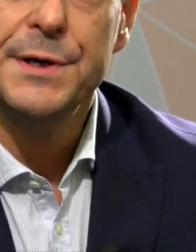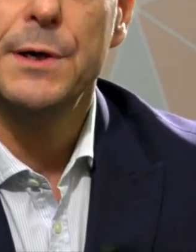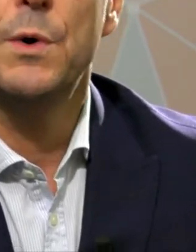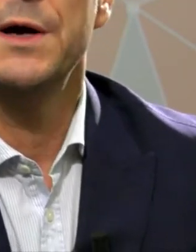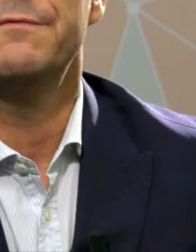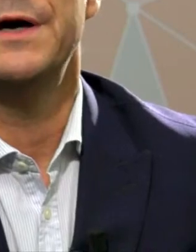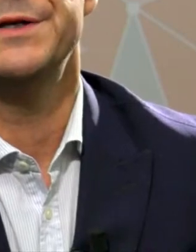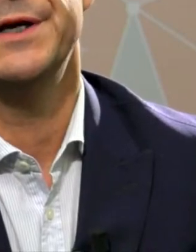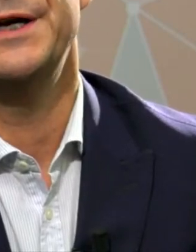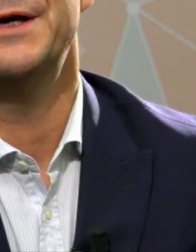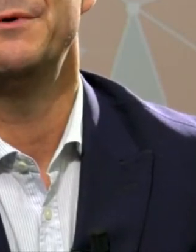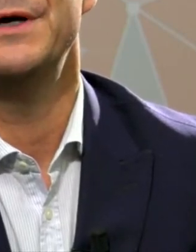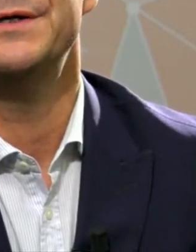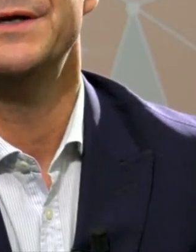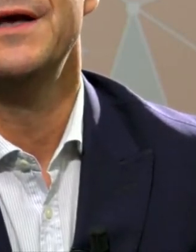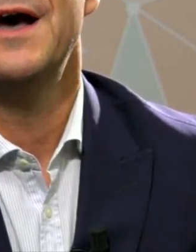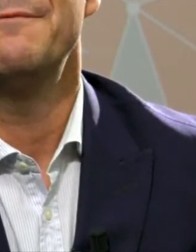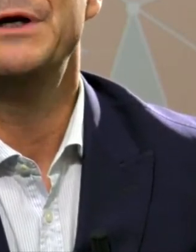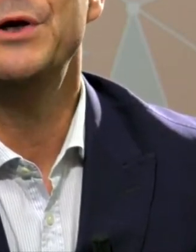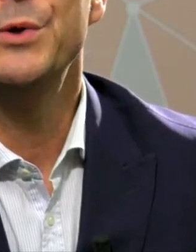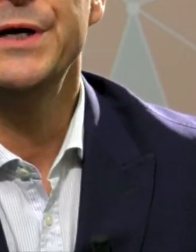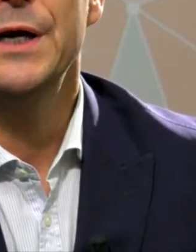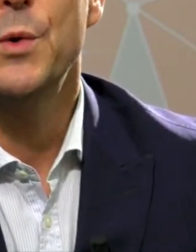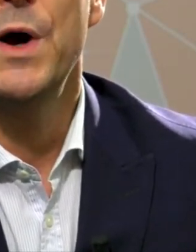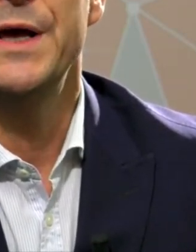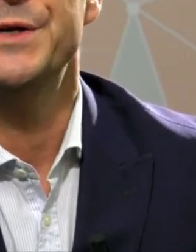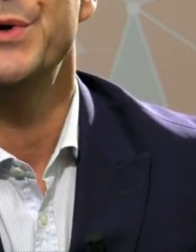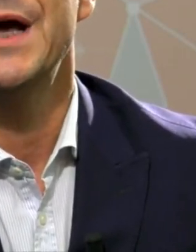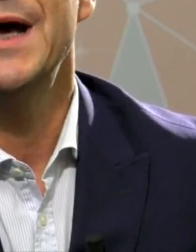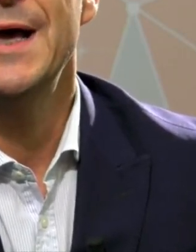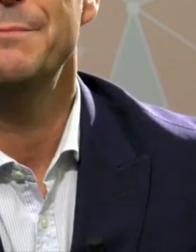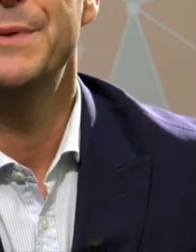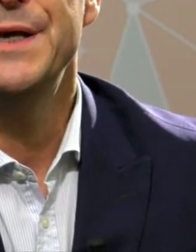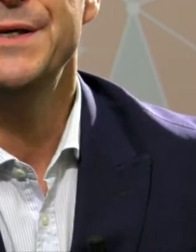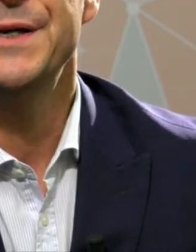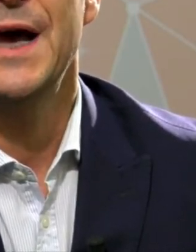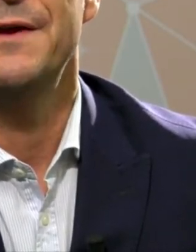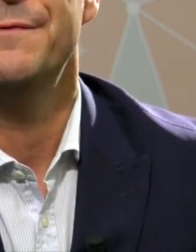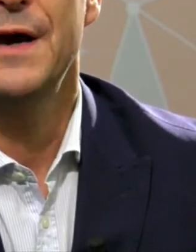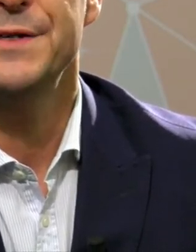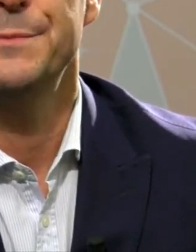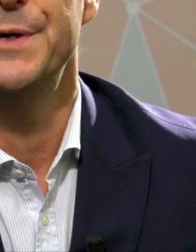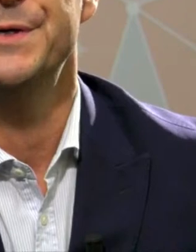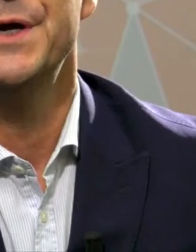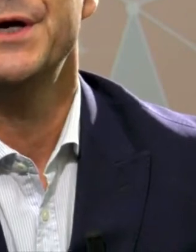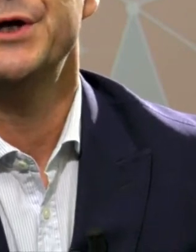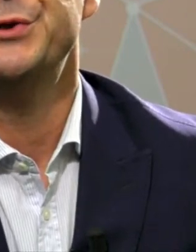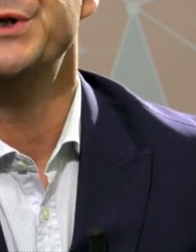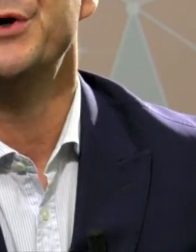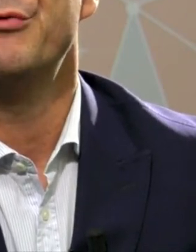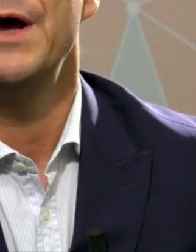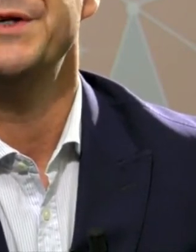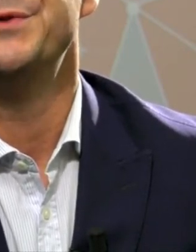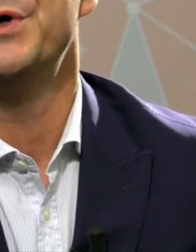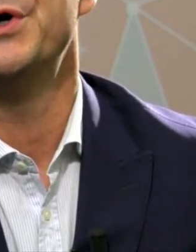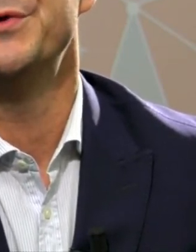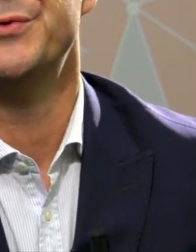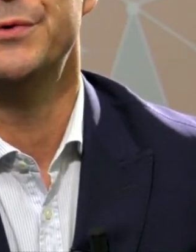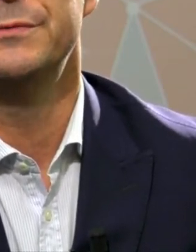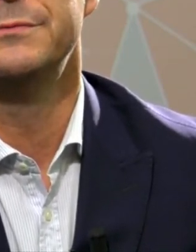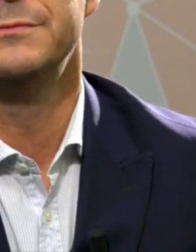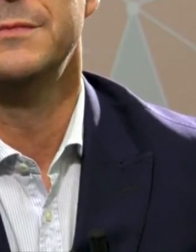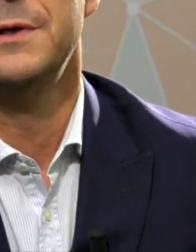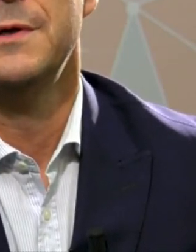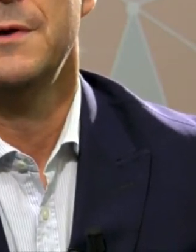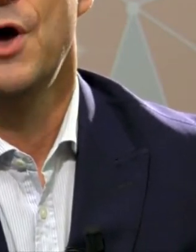Every single one of us in the business have been looking at ways we can help business partners customers during the crisis with